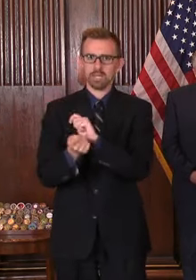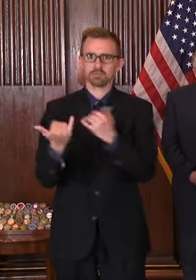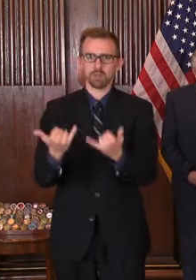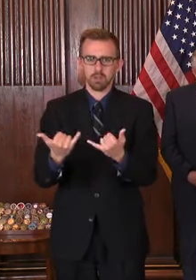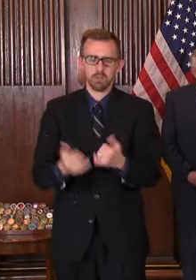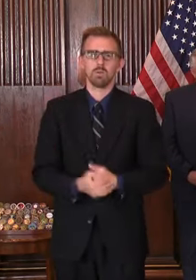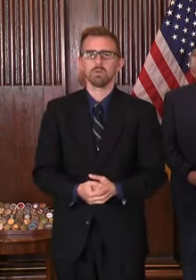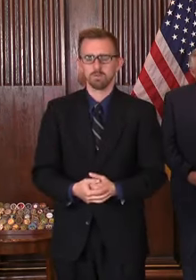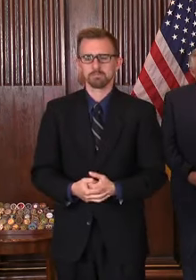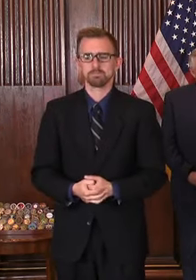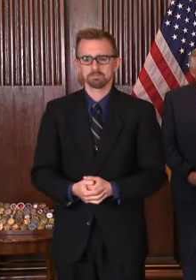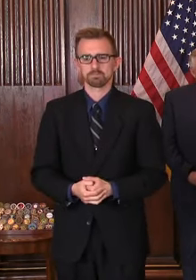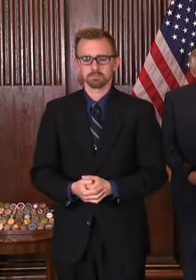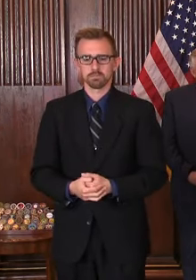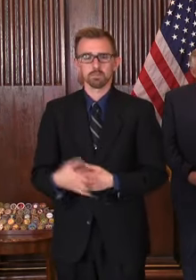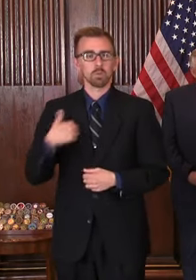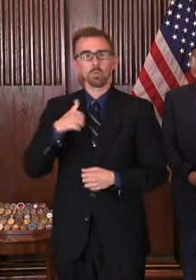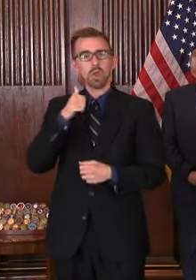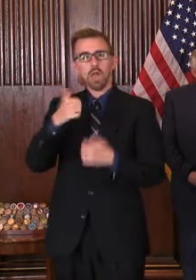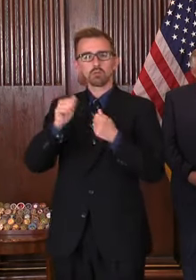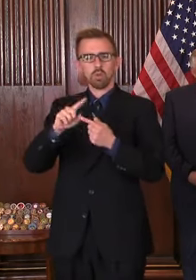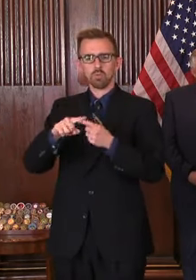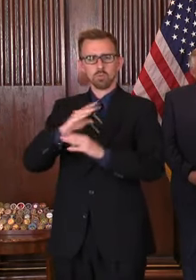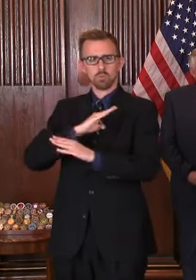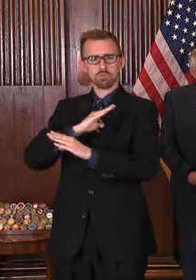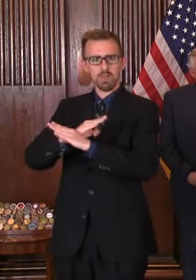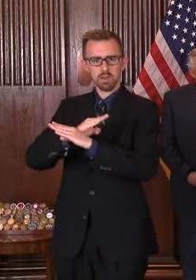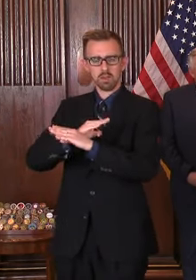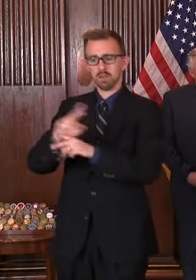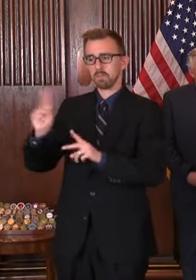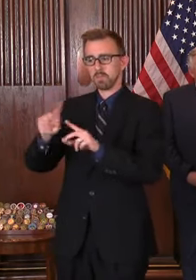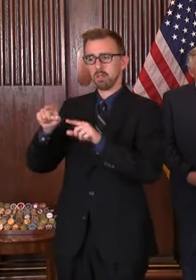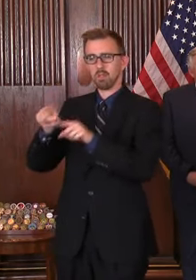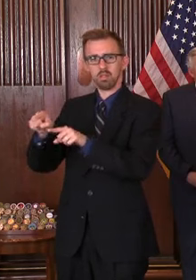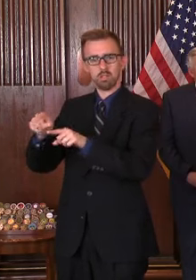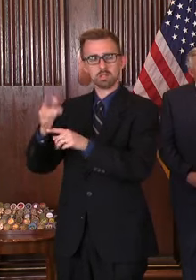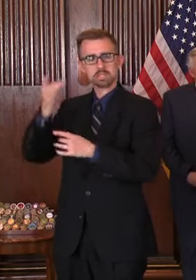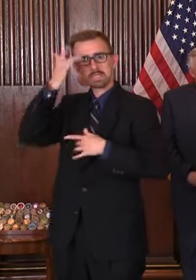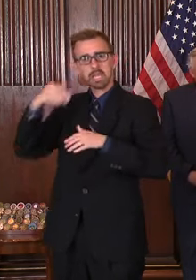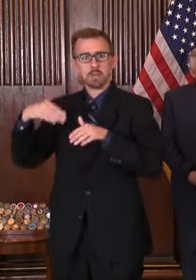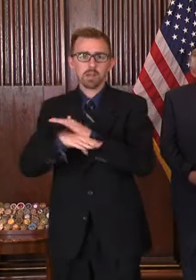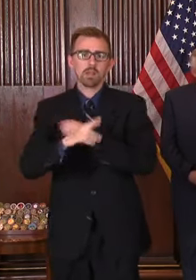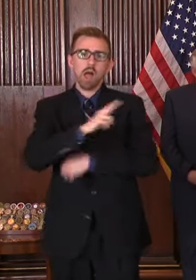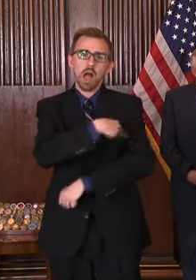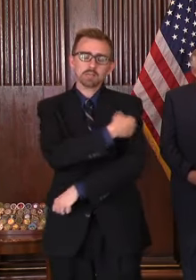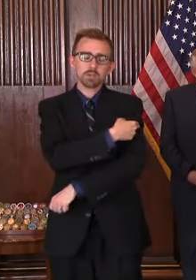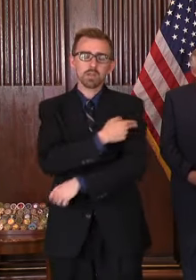about preventing sick or people with comorbidities from coming into the hospital.